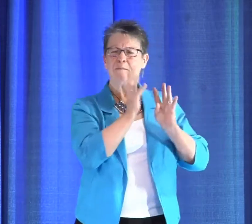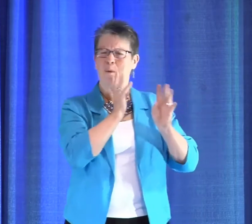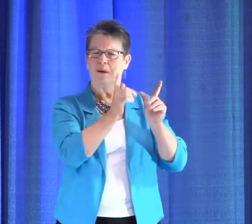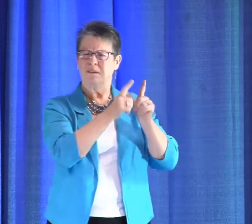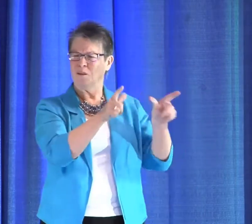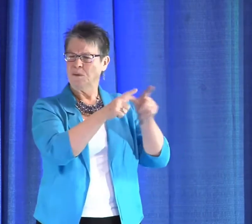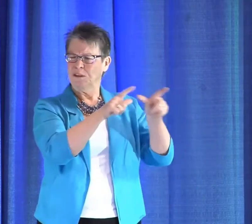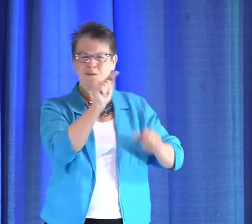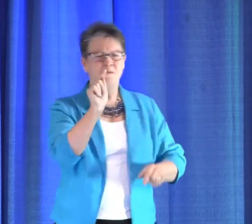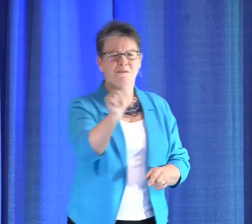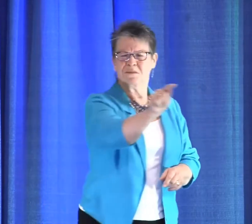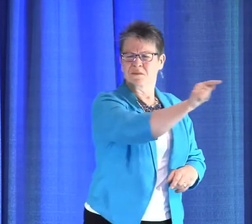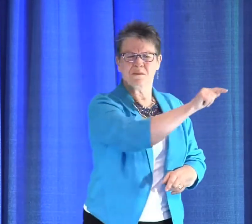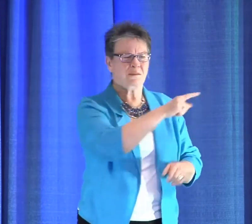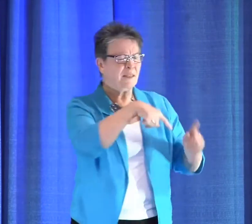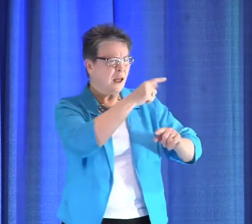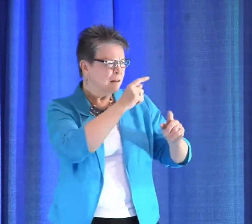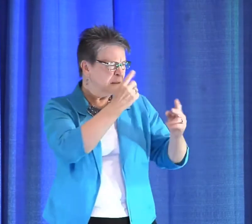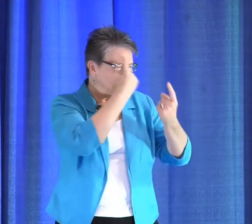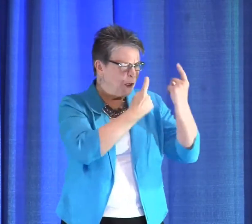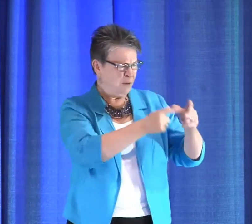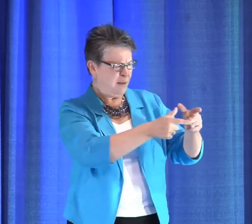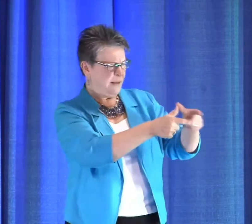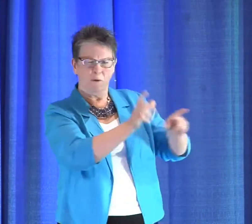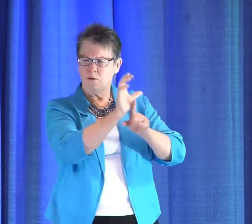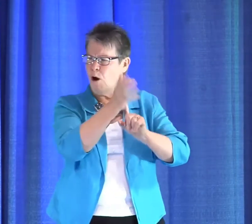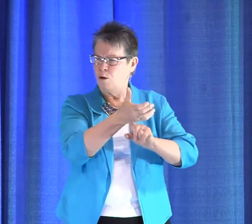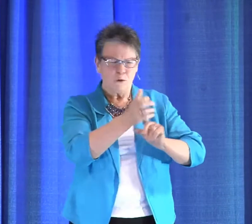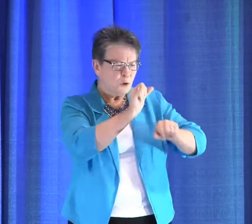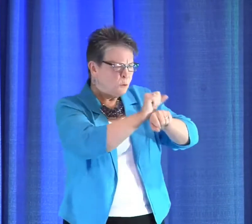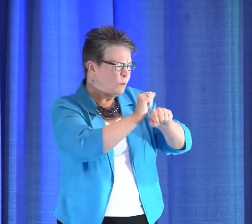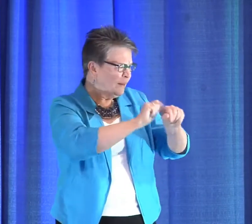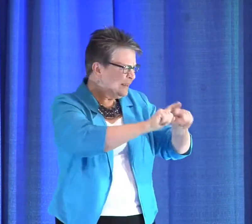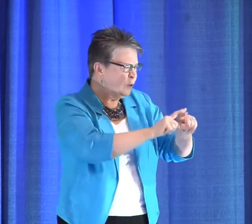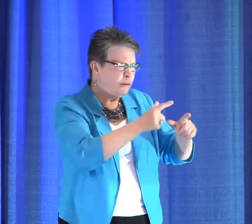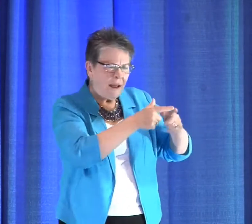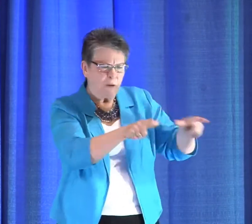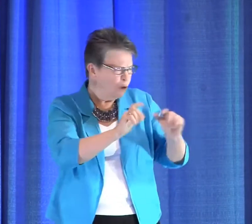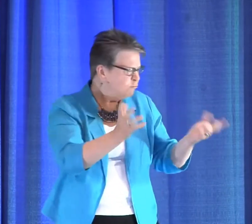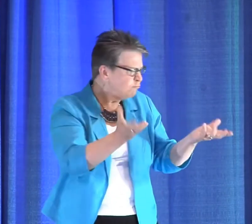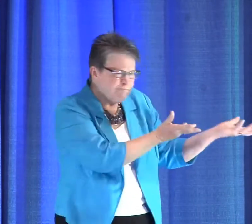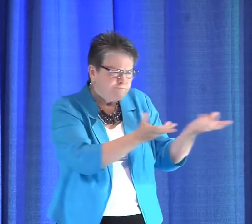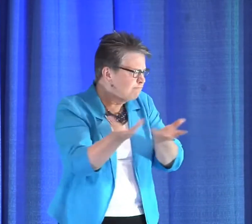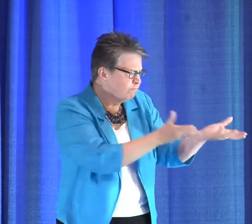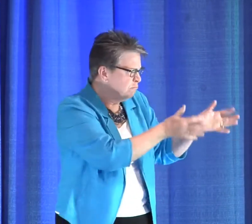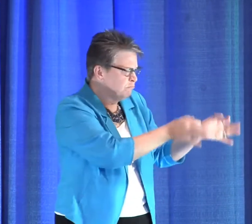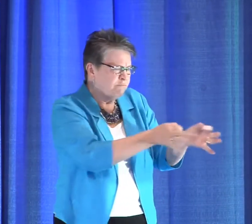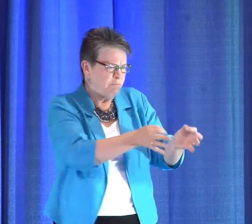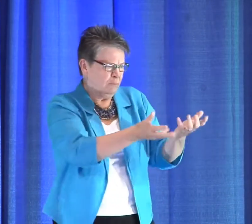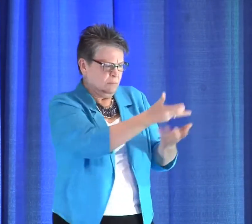If you look at different spoken languages interpreting, you see that the two